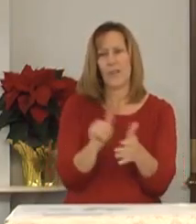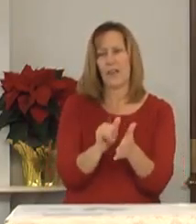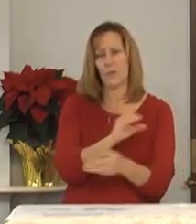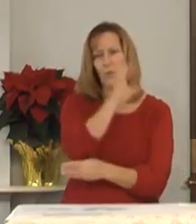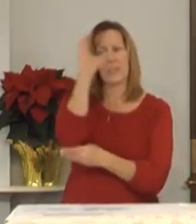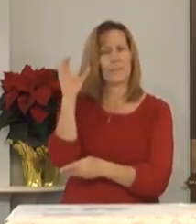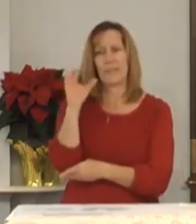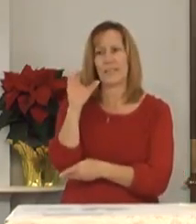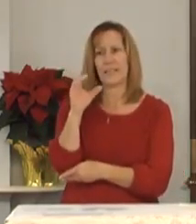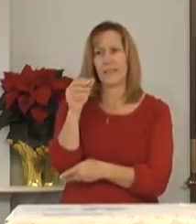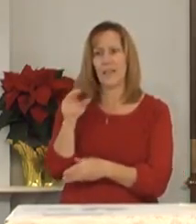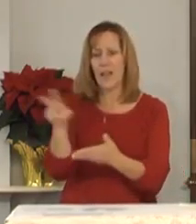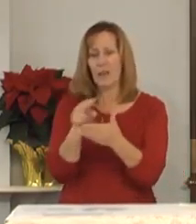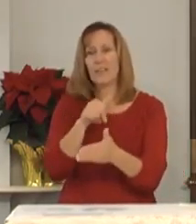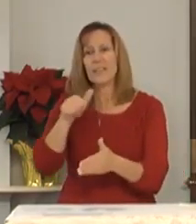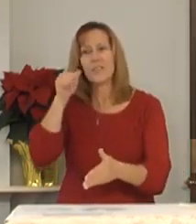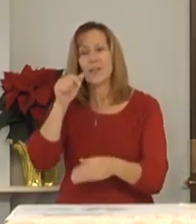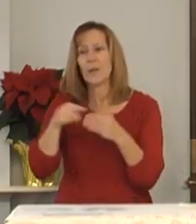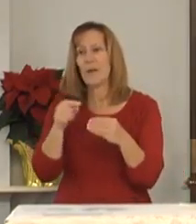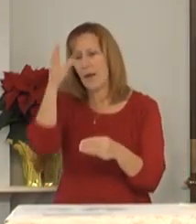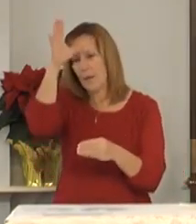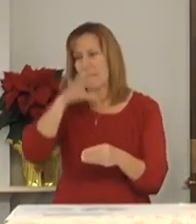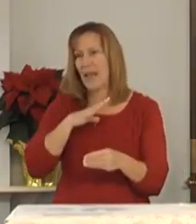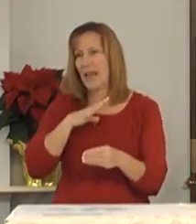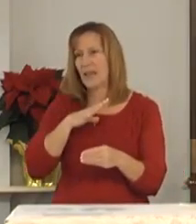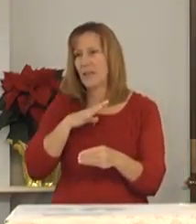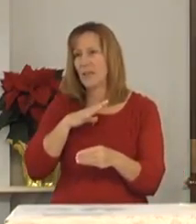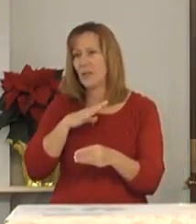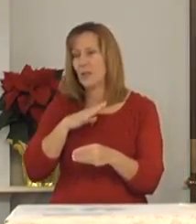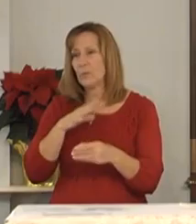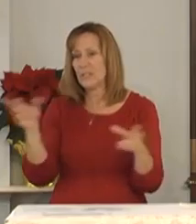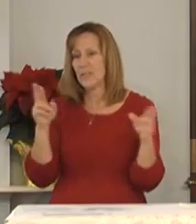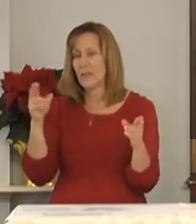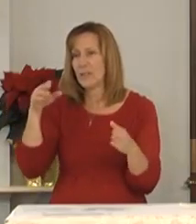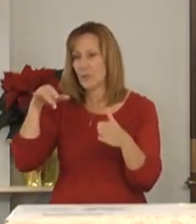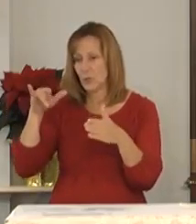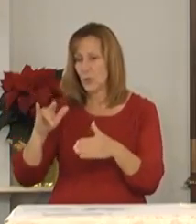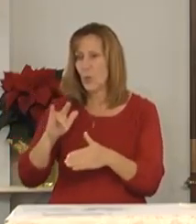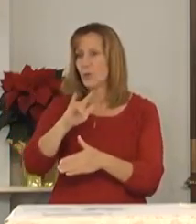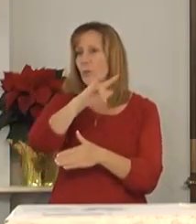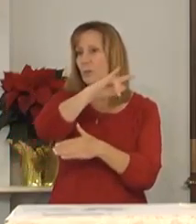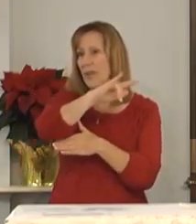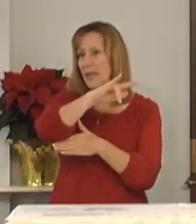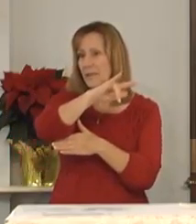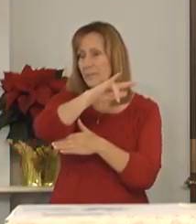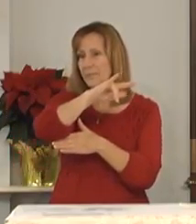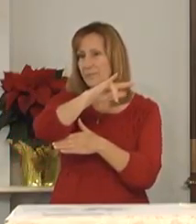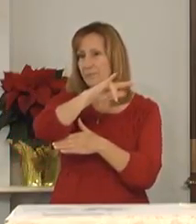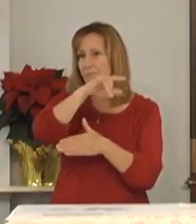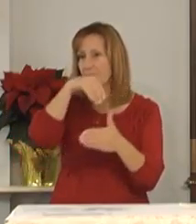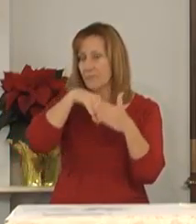I read yesterday about a man who was boarding a plane in New York City.